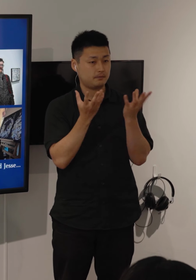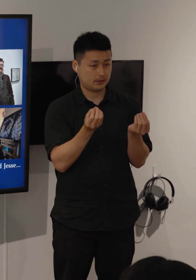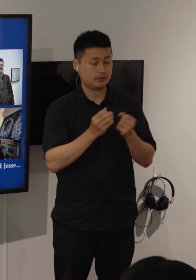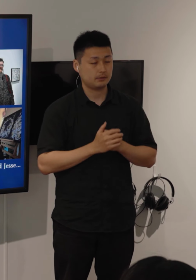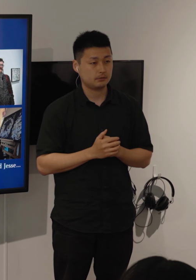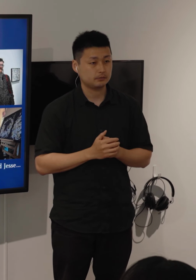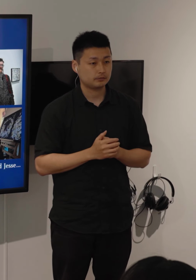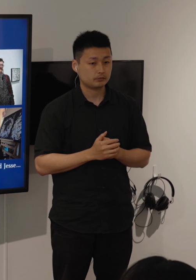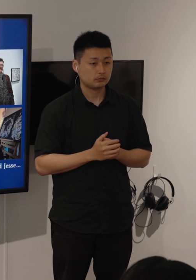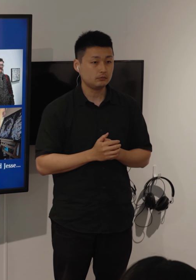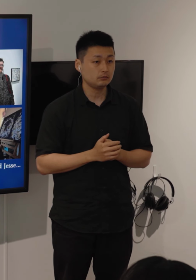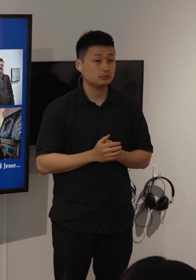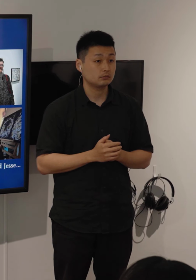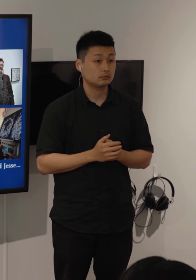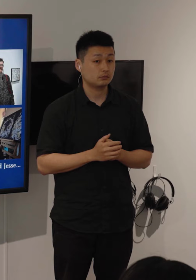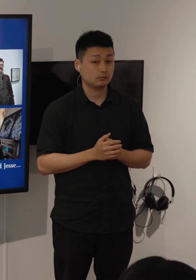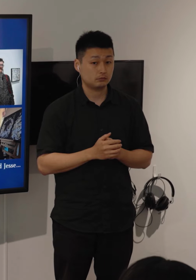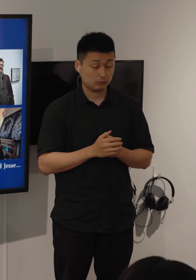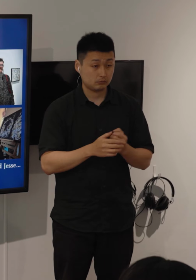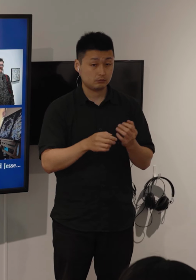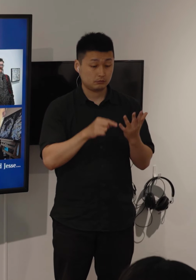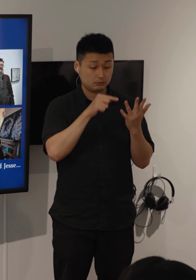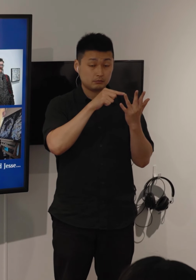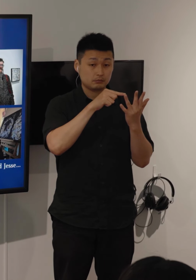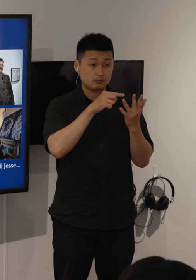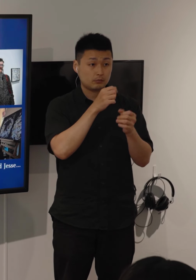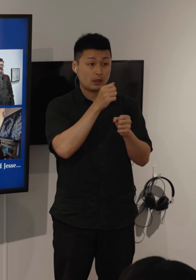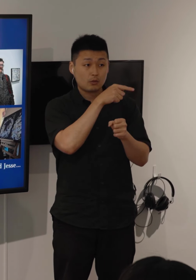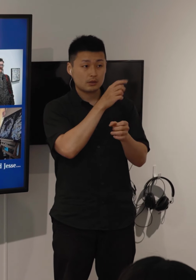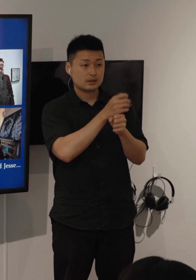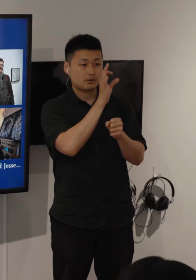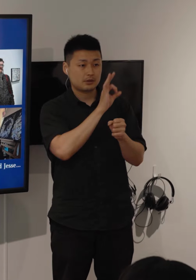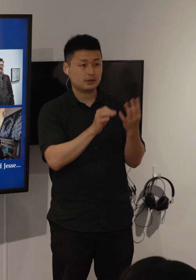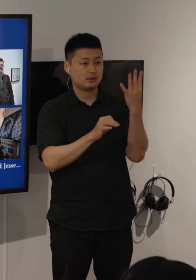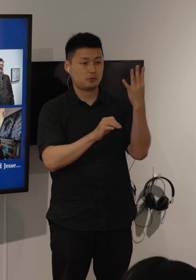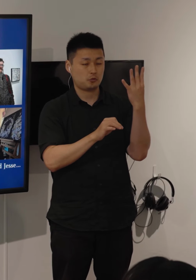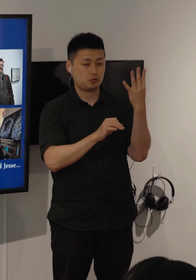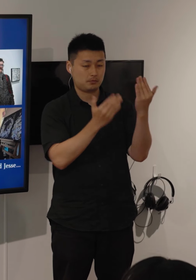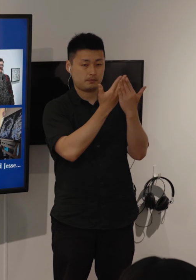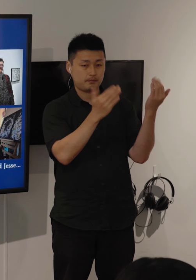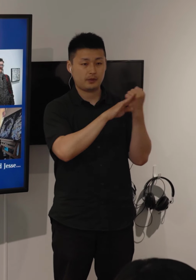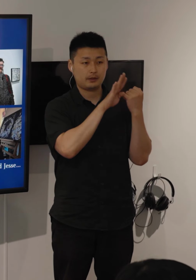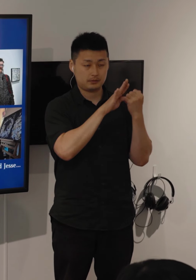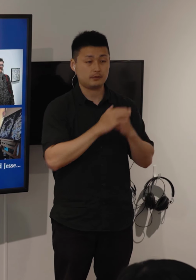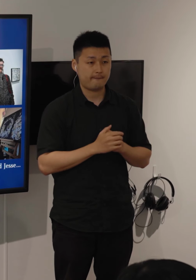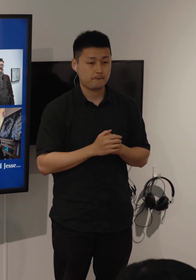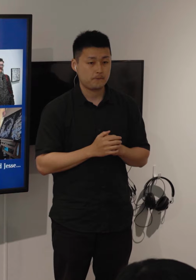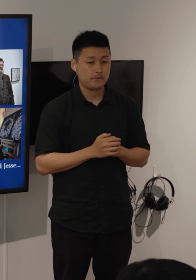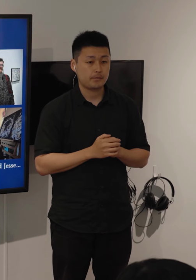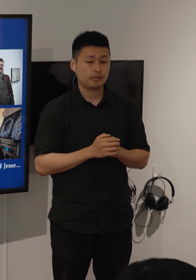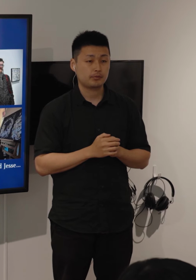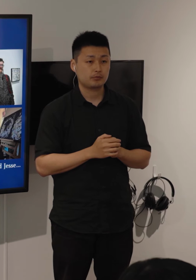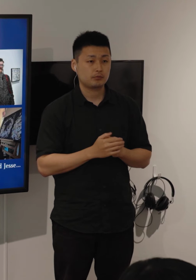of his work in the exhibition. And he grew up in Glasgow, but in the 30s, he went over to Canada